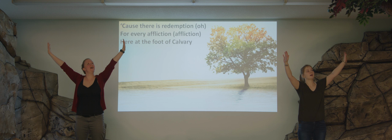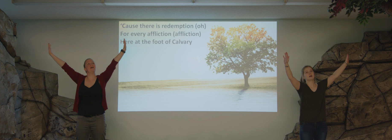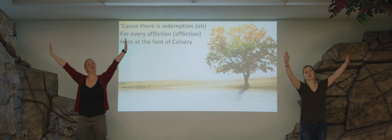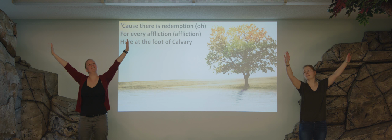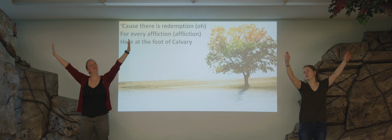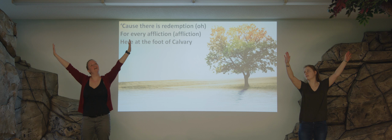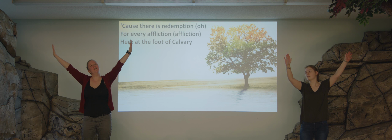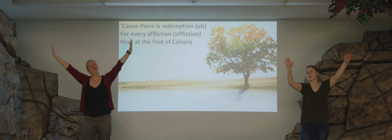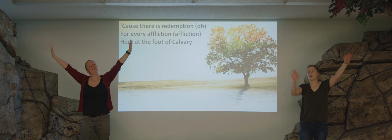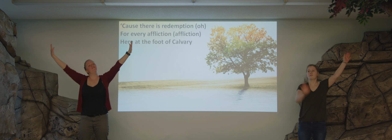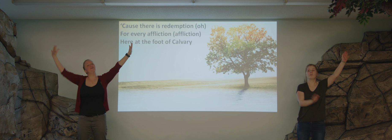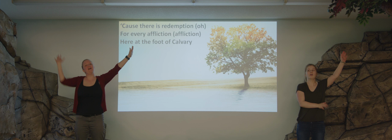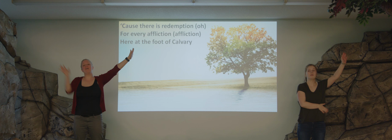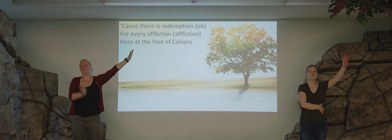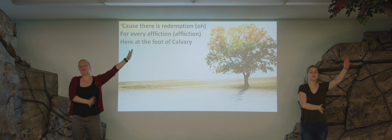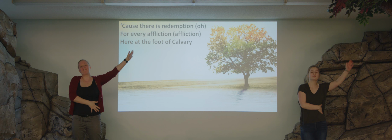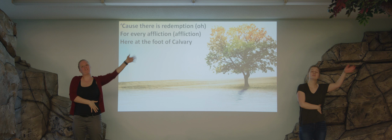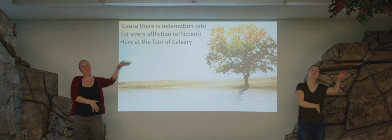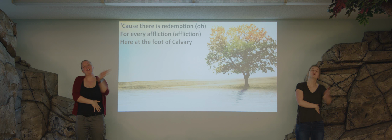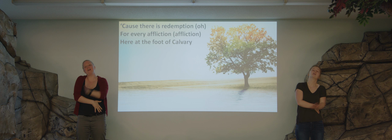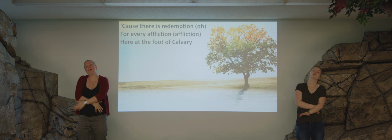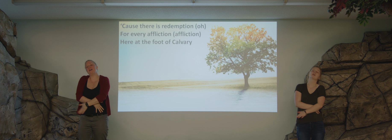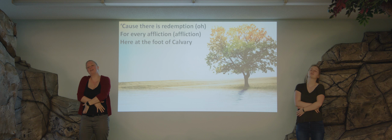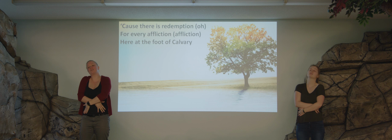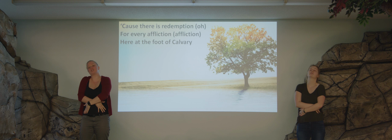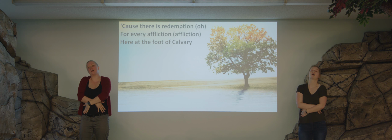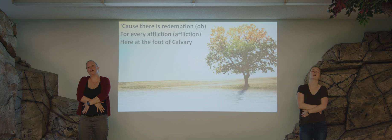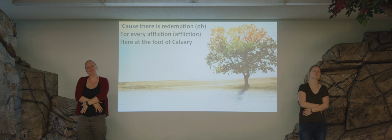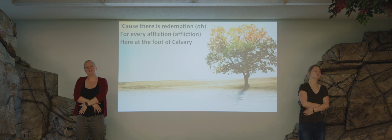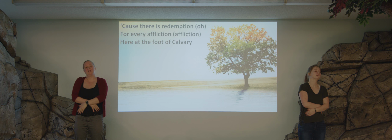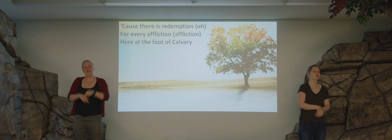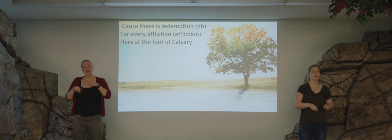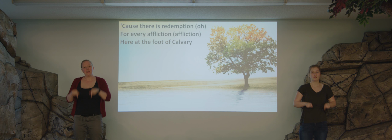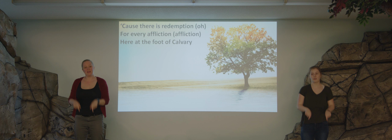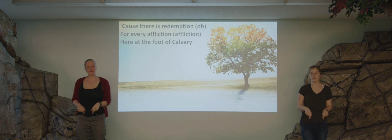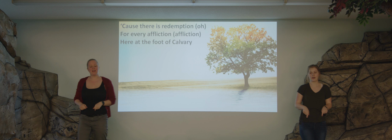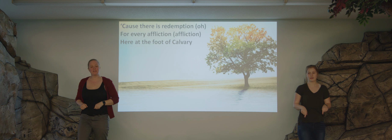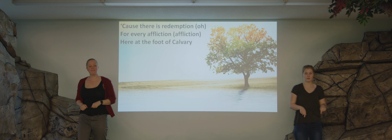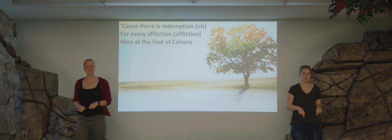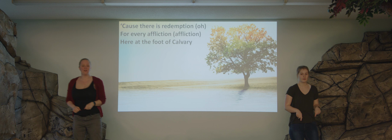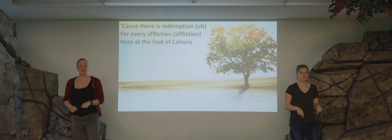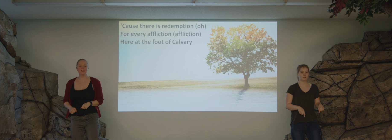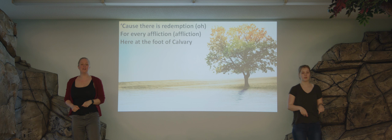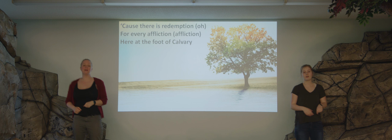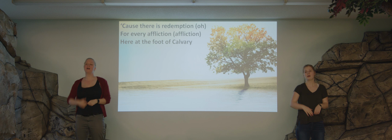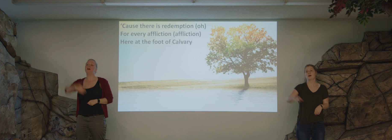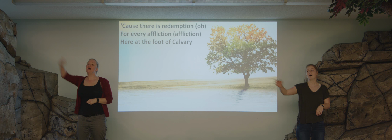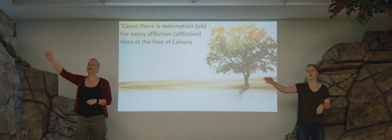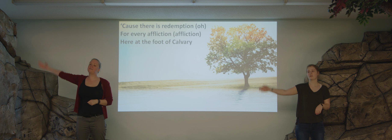for every affliction for every Here at the foot of